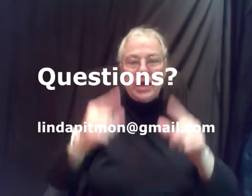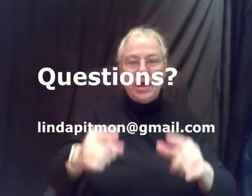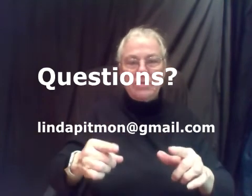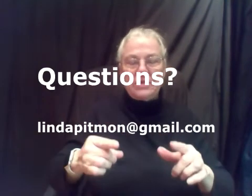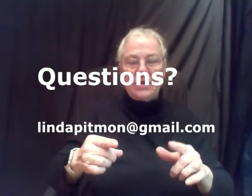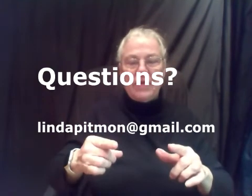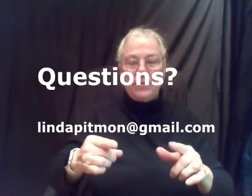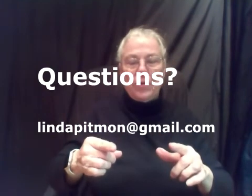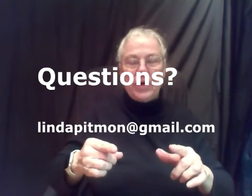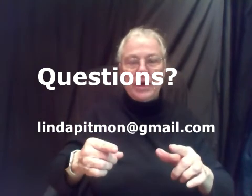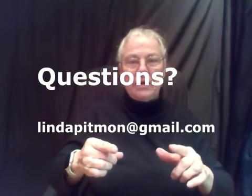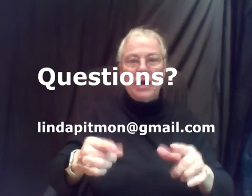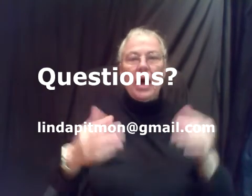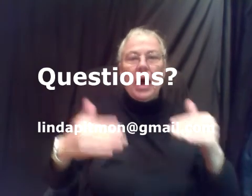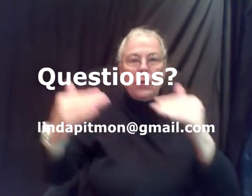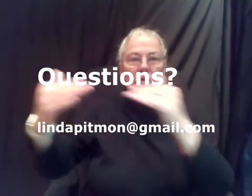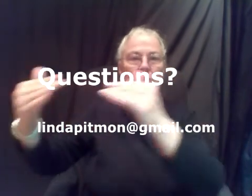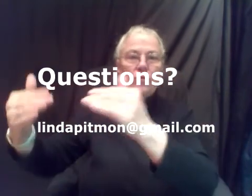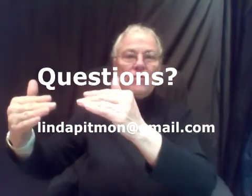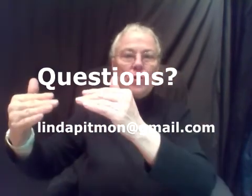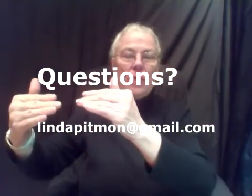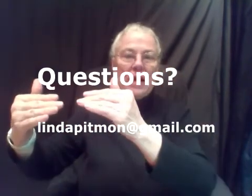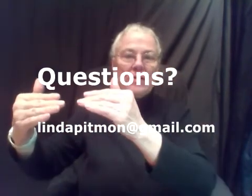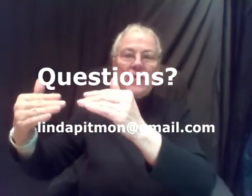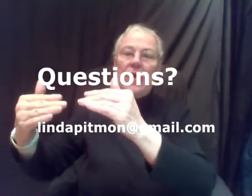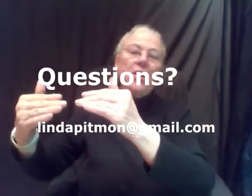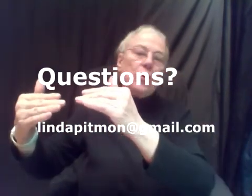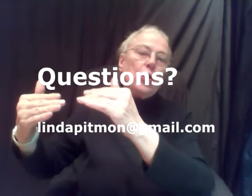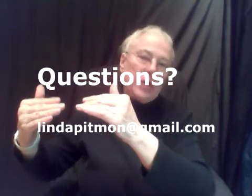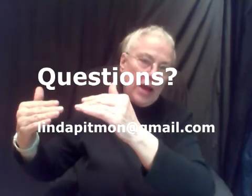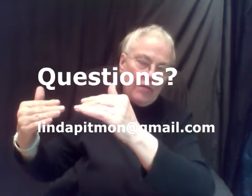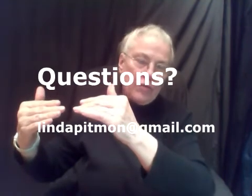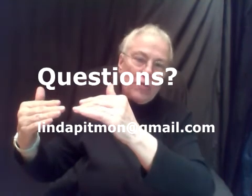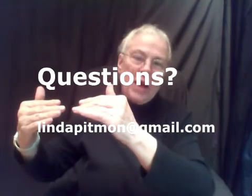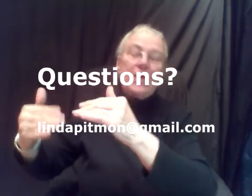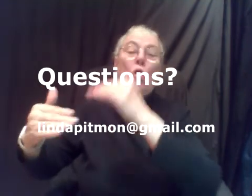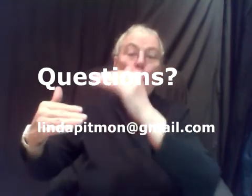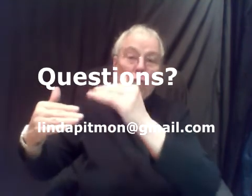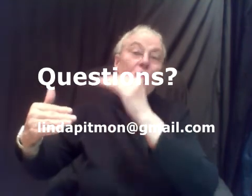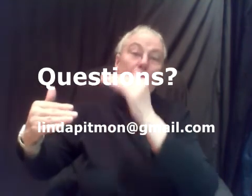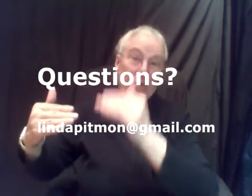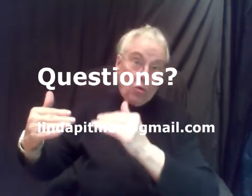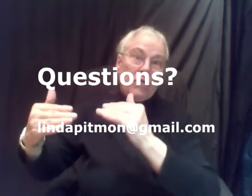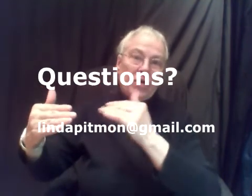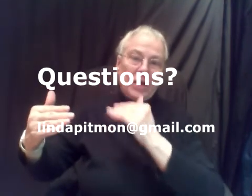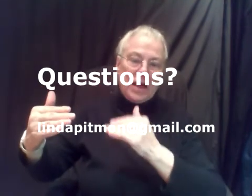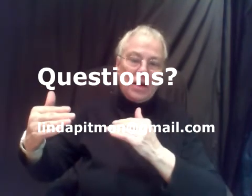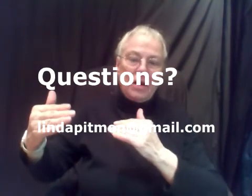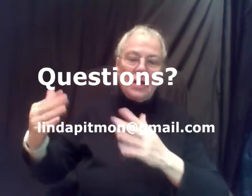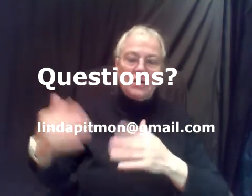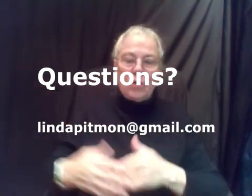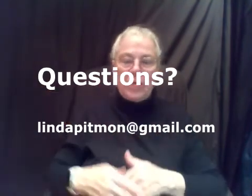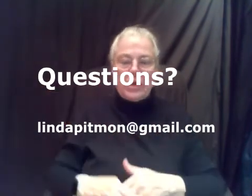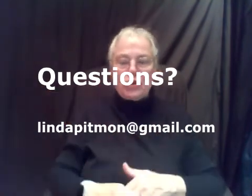comes to that point, I would just revert back to that. You wouldn't have to write it over and over again. So make sure